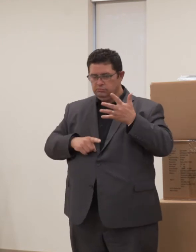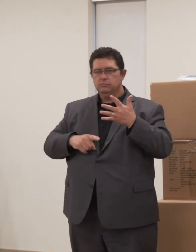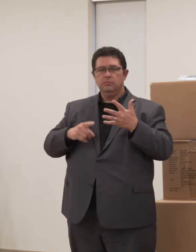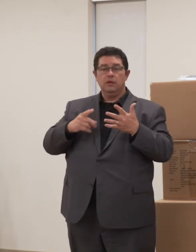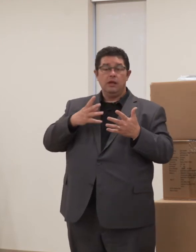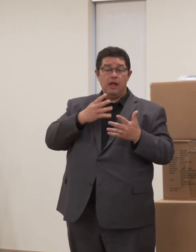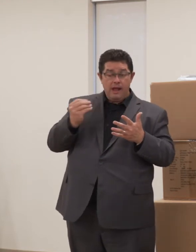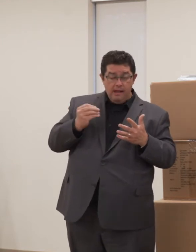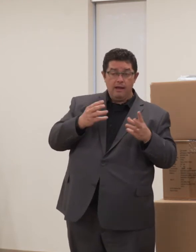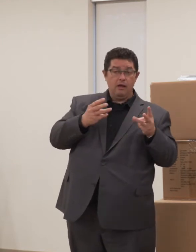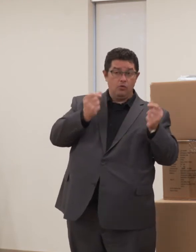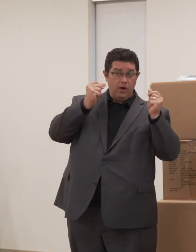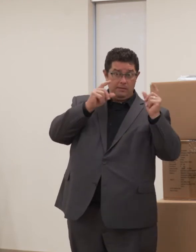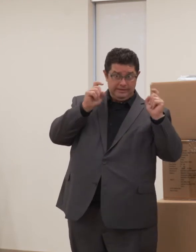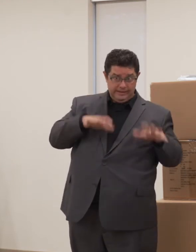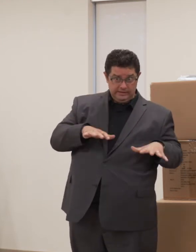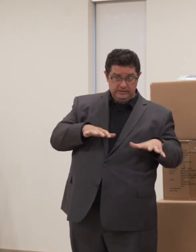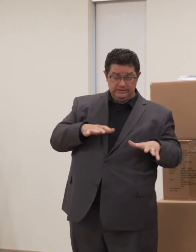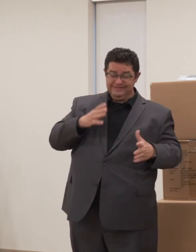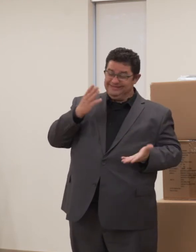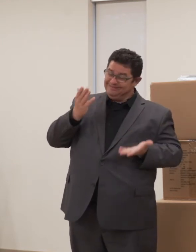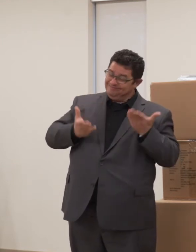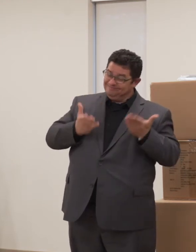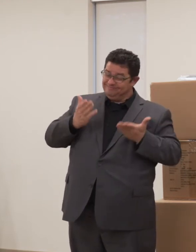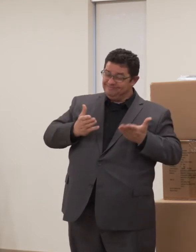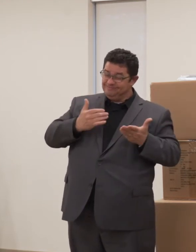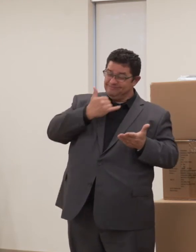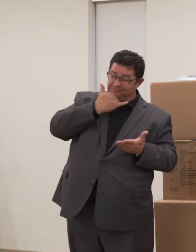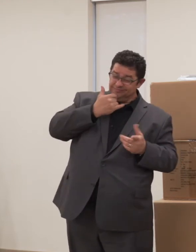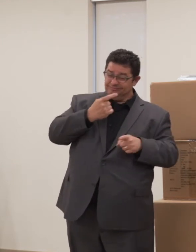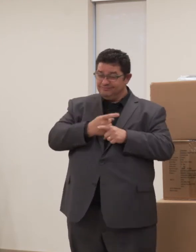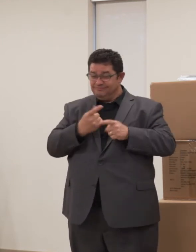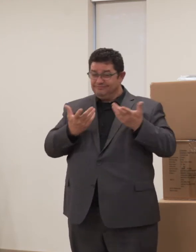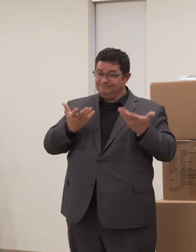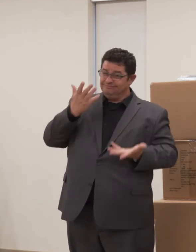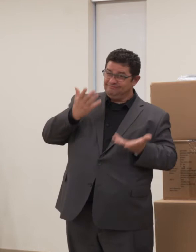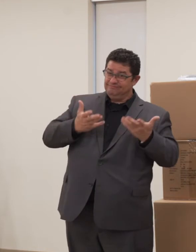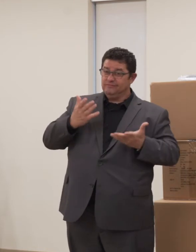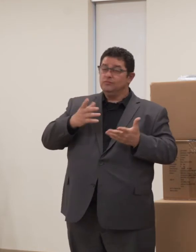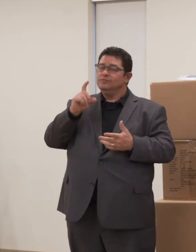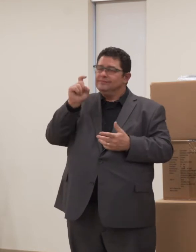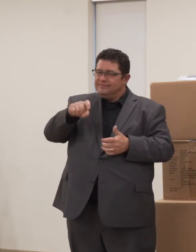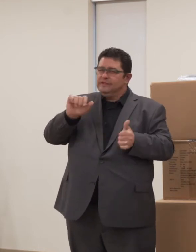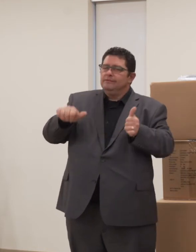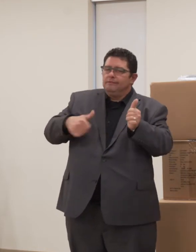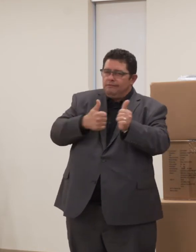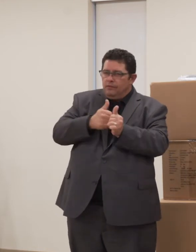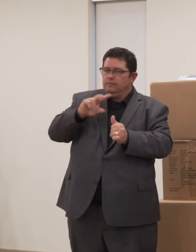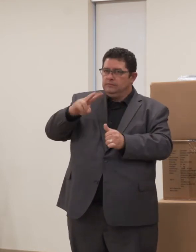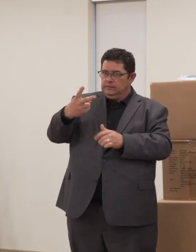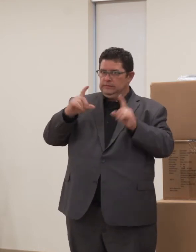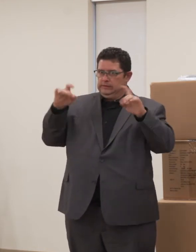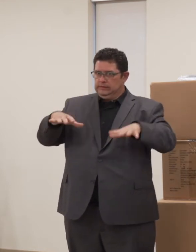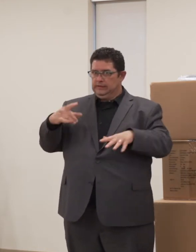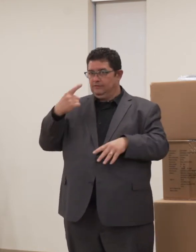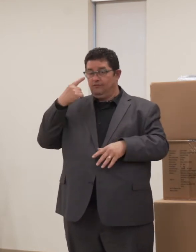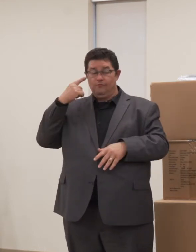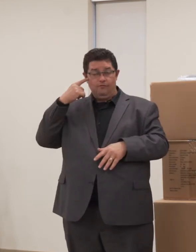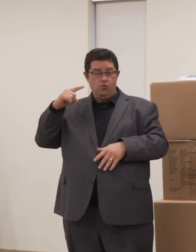be reliable for a negative result, and you need to have a follow-up nasal swab traditional PCR test.